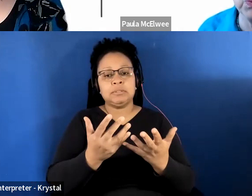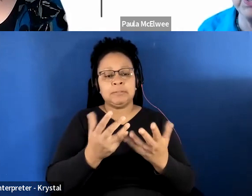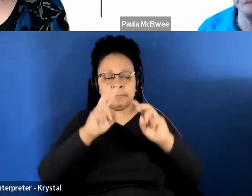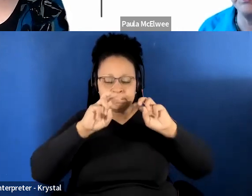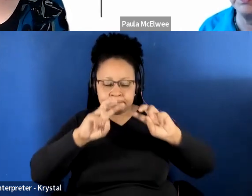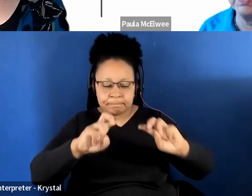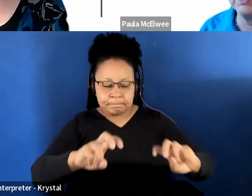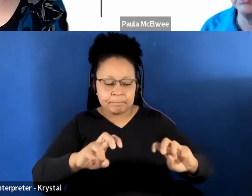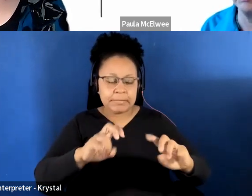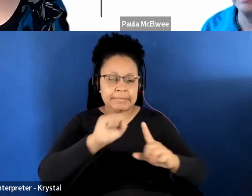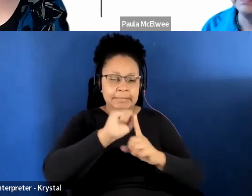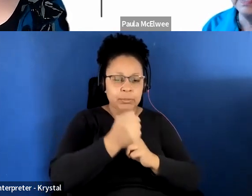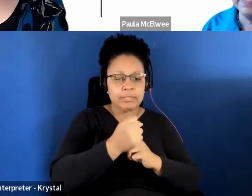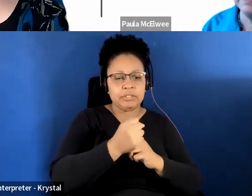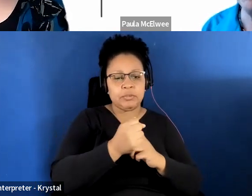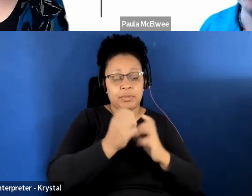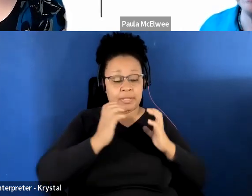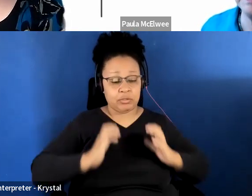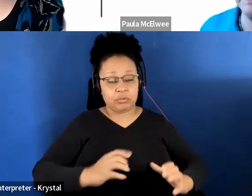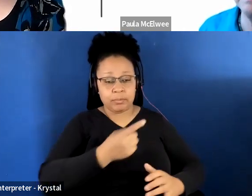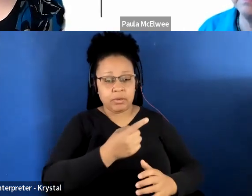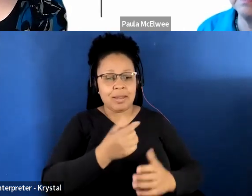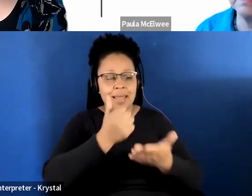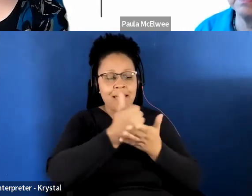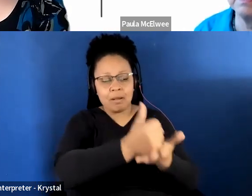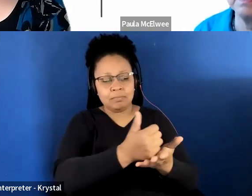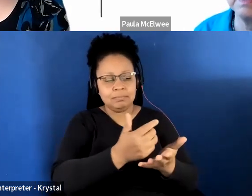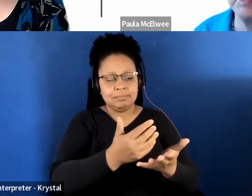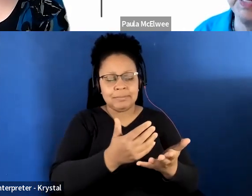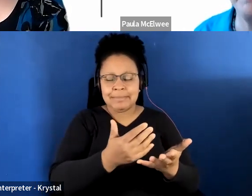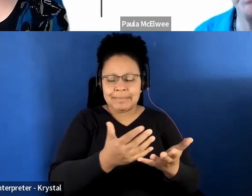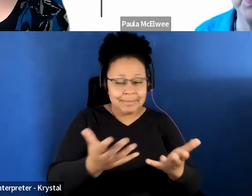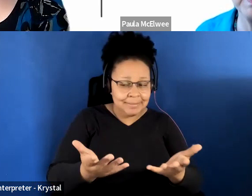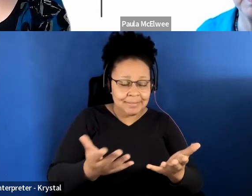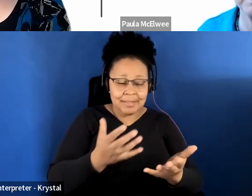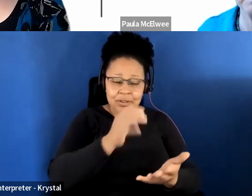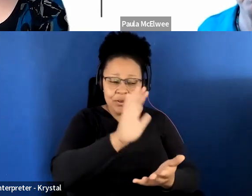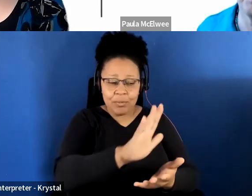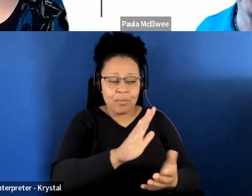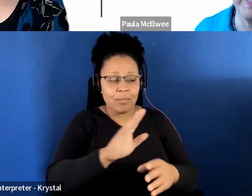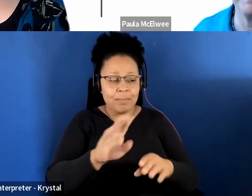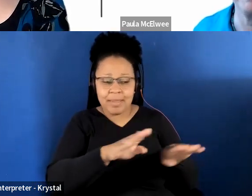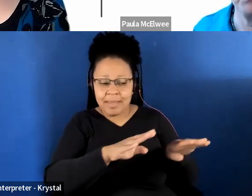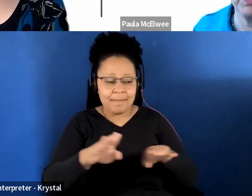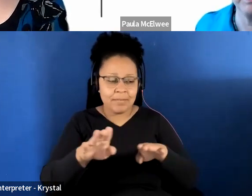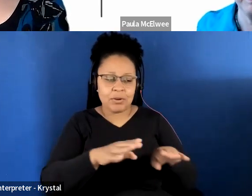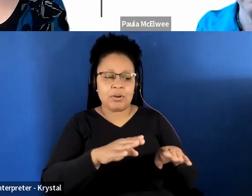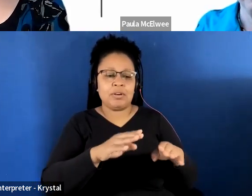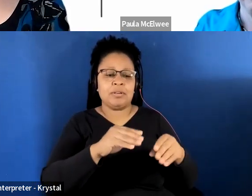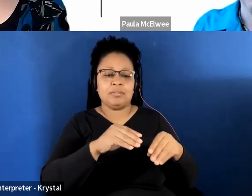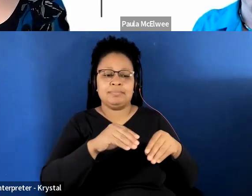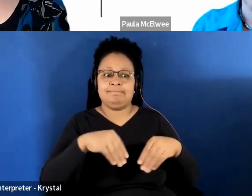the situation with the consumer and help them to see that this behavior is problematic and what